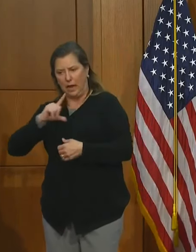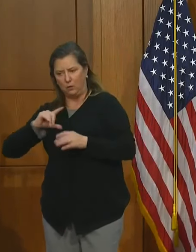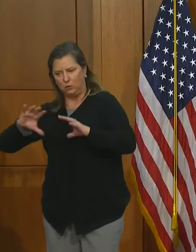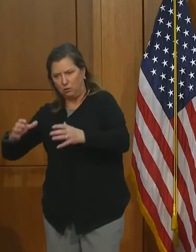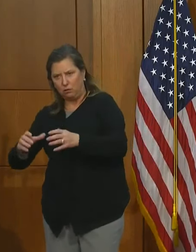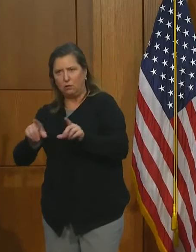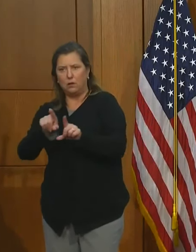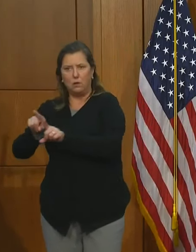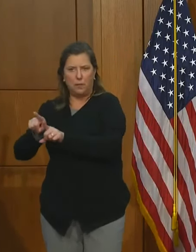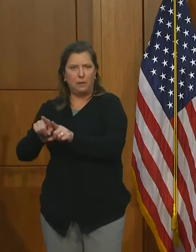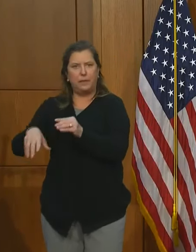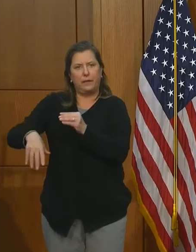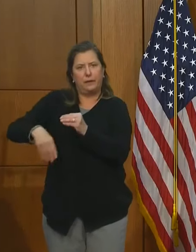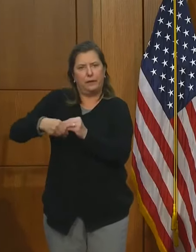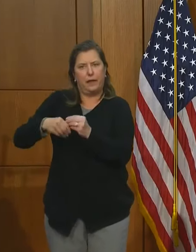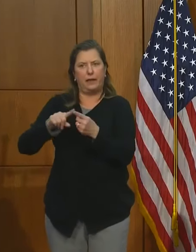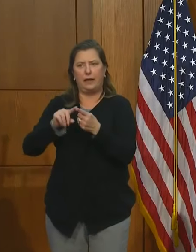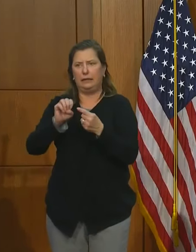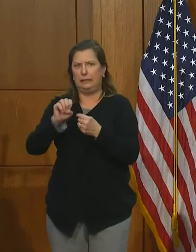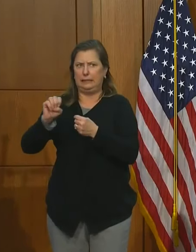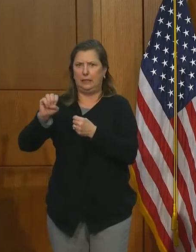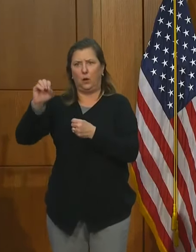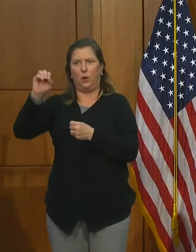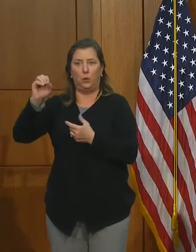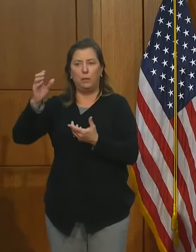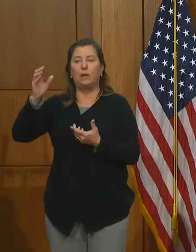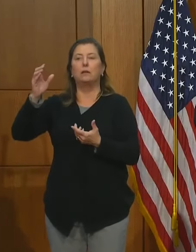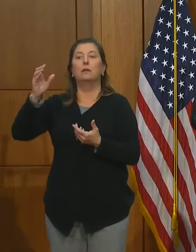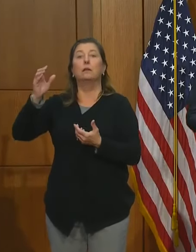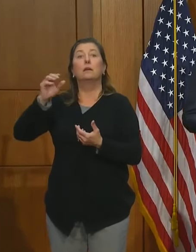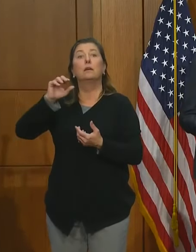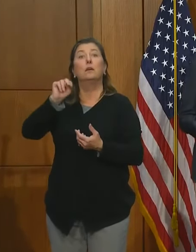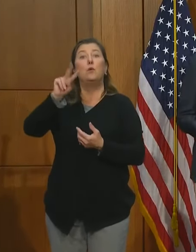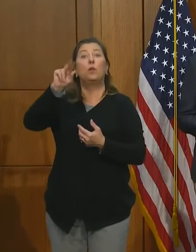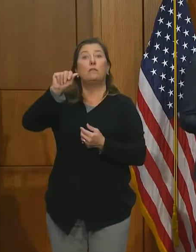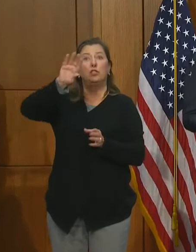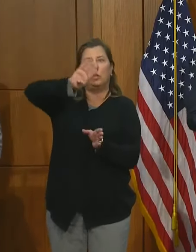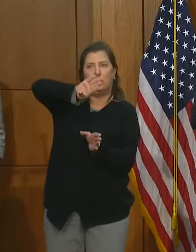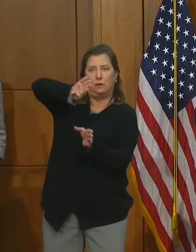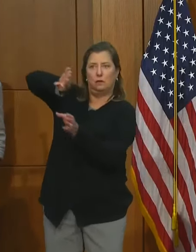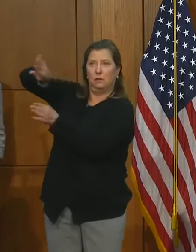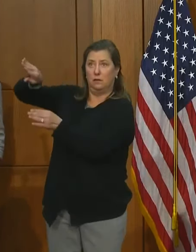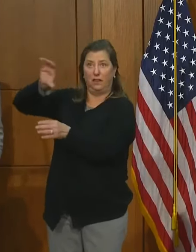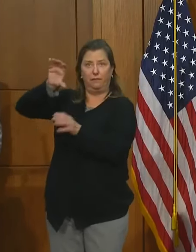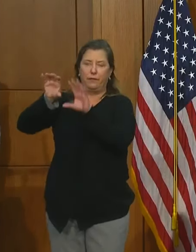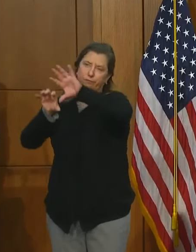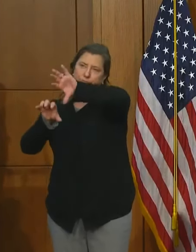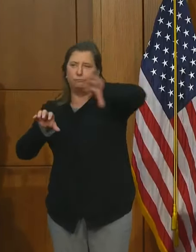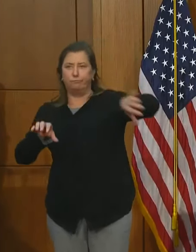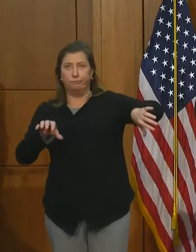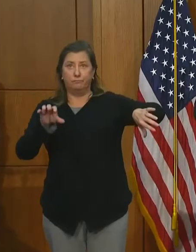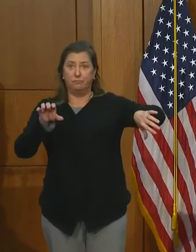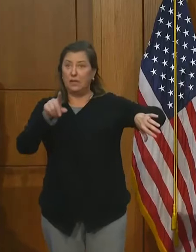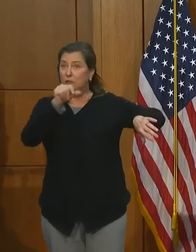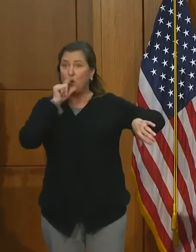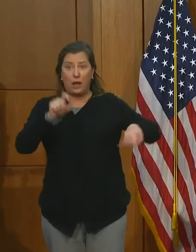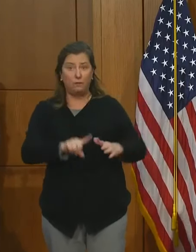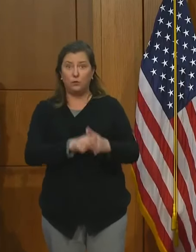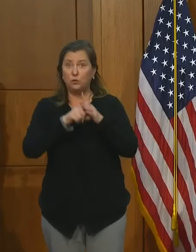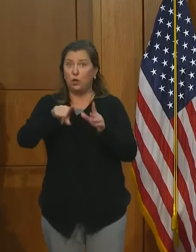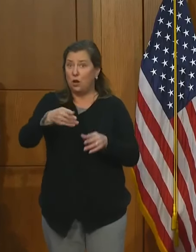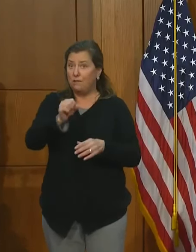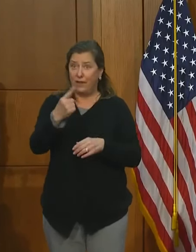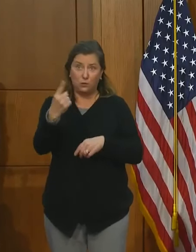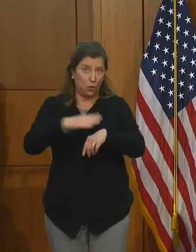will be an amended EO. But when you take Northern Virginia out of the mix, if they are permitted and allowed to not enter phase one